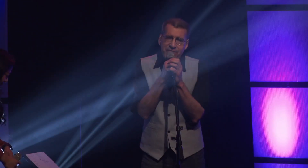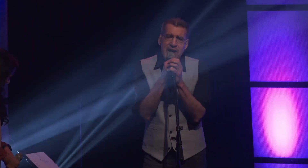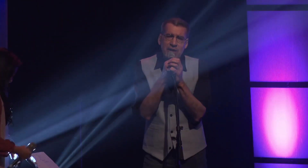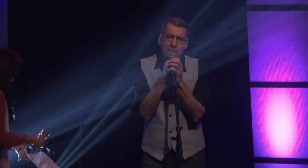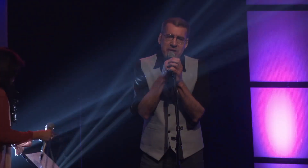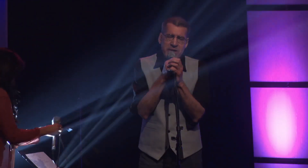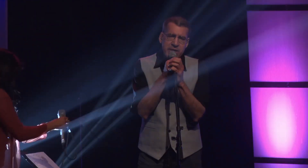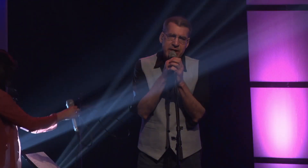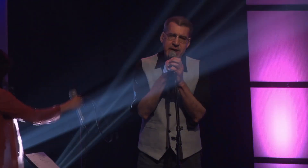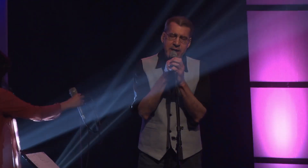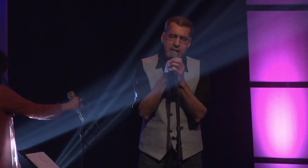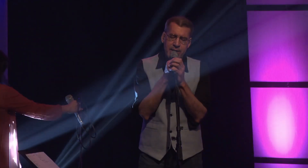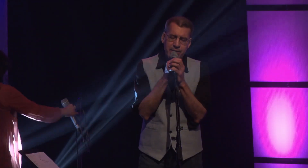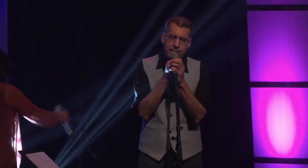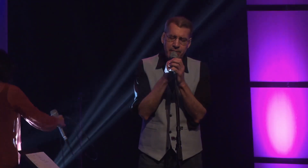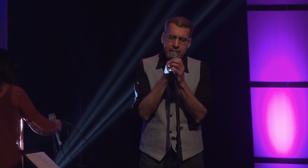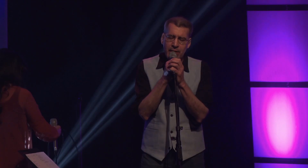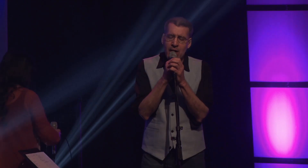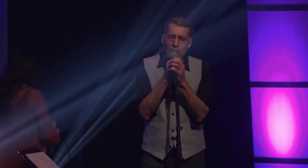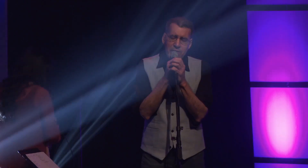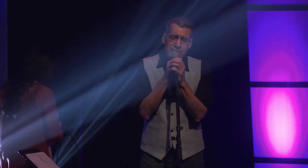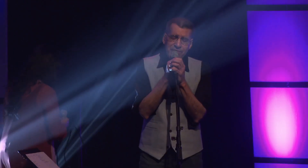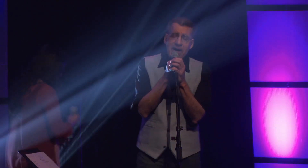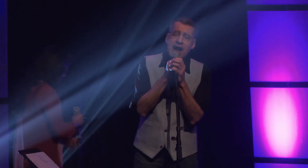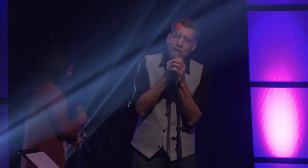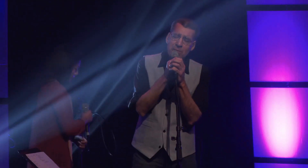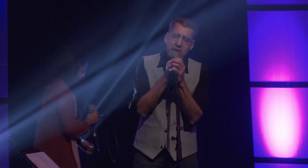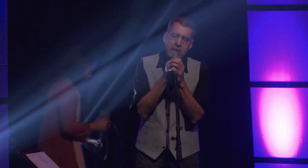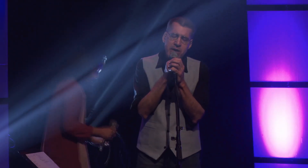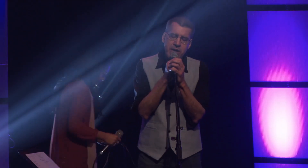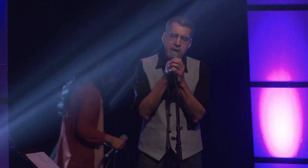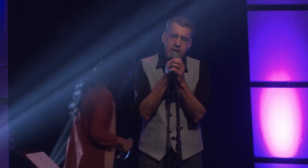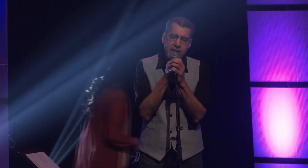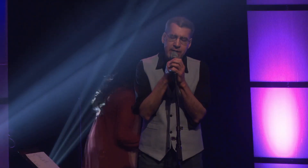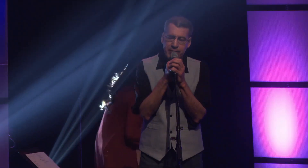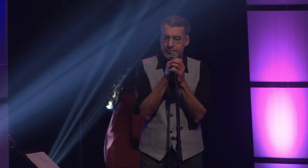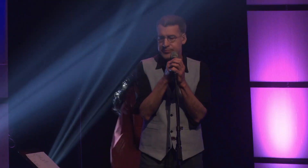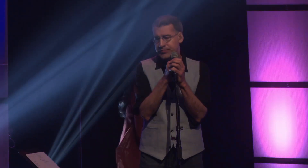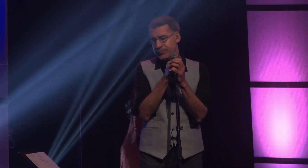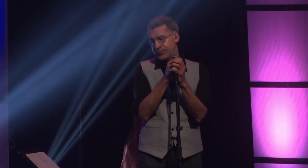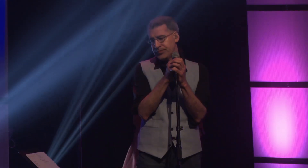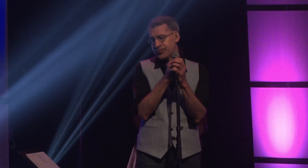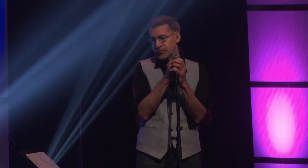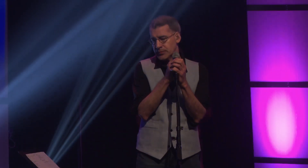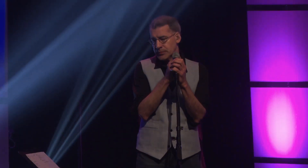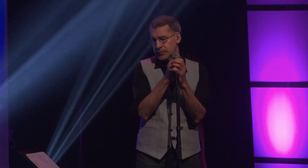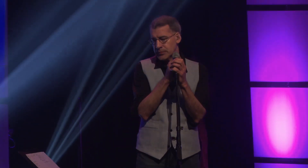Will follow me. Will follow me.